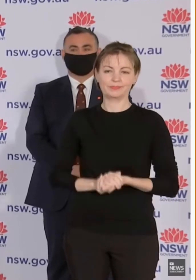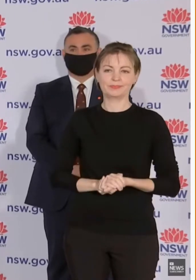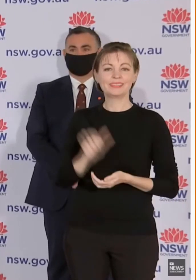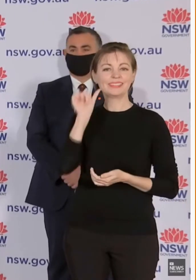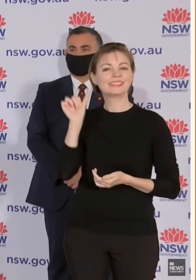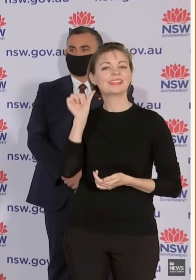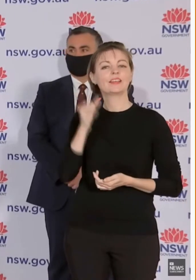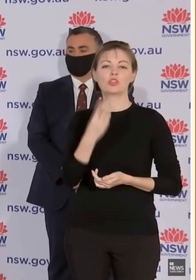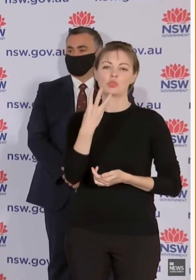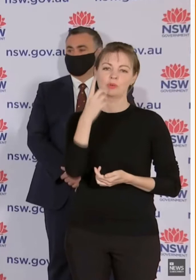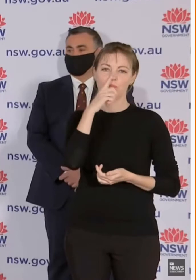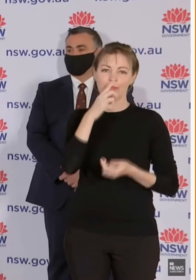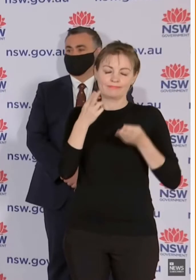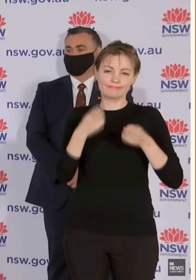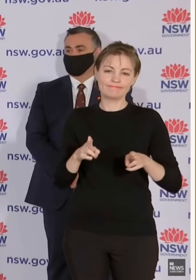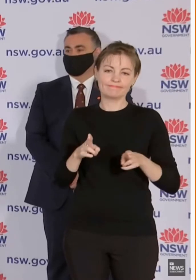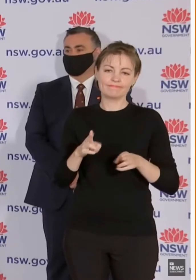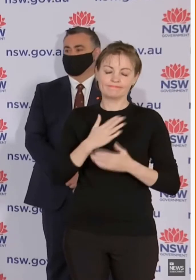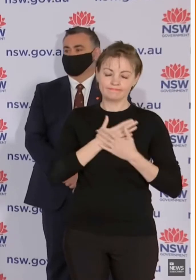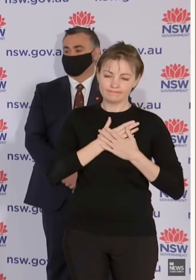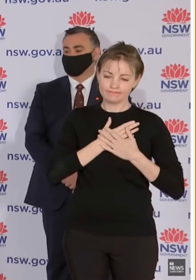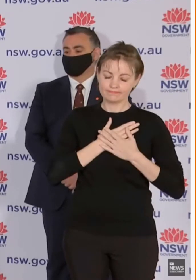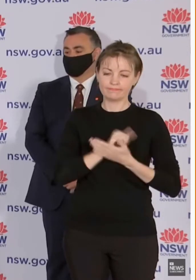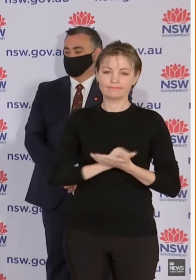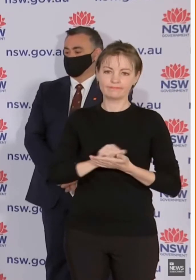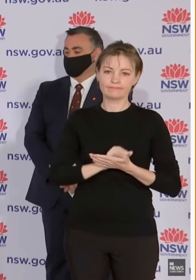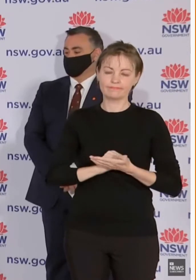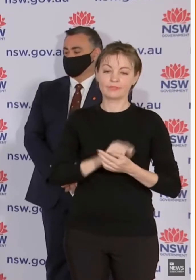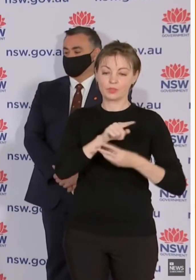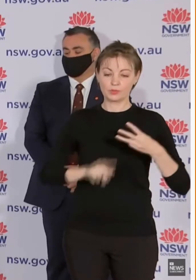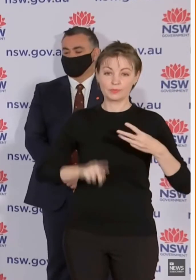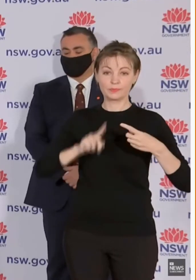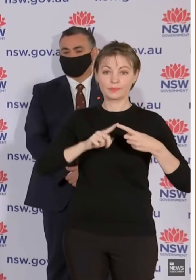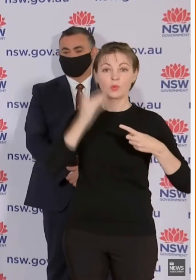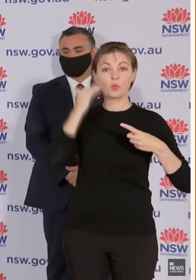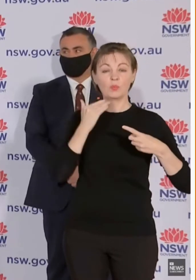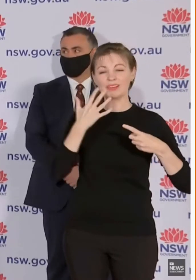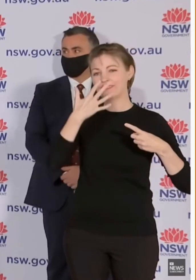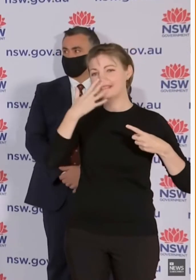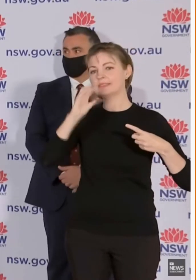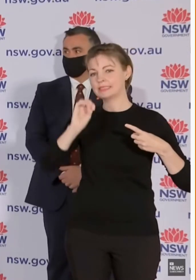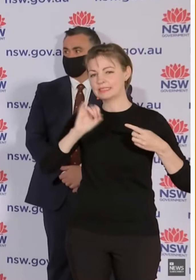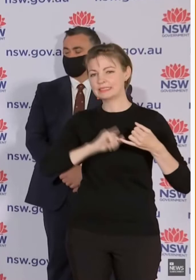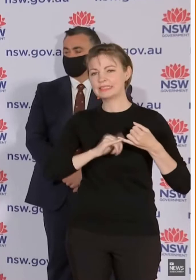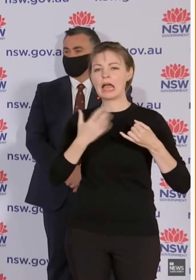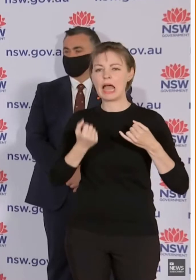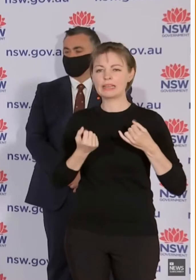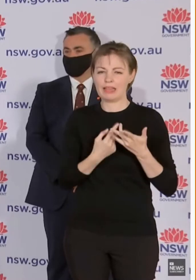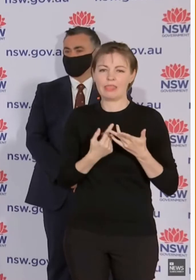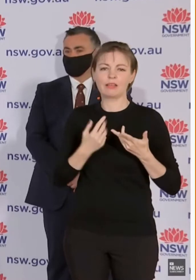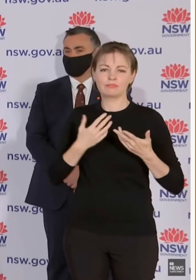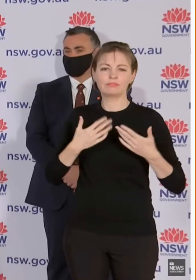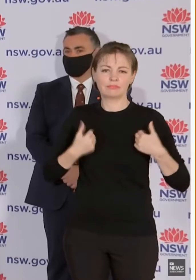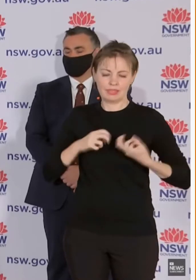our deepest condolences to their loved ones. A female in her 50s who did have underlying health